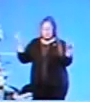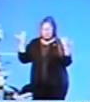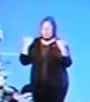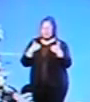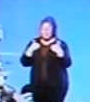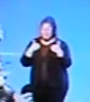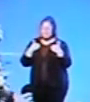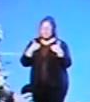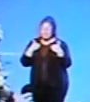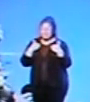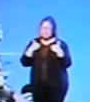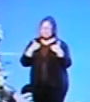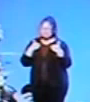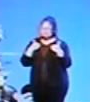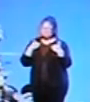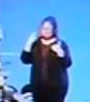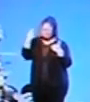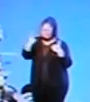had?